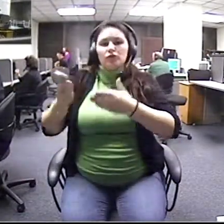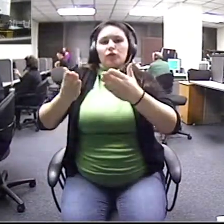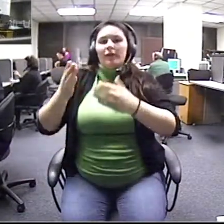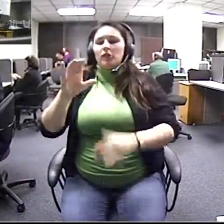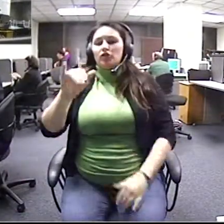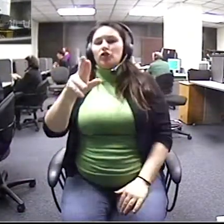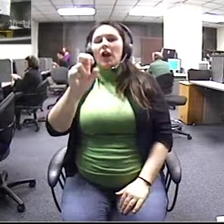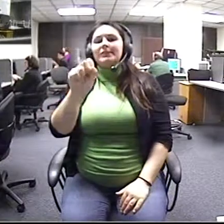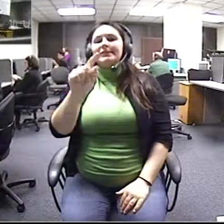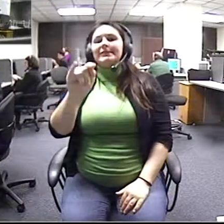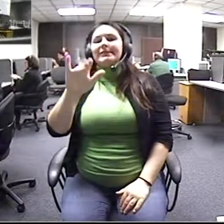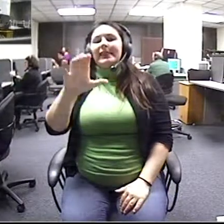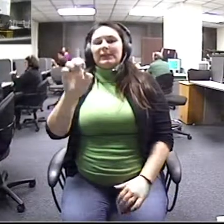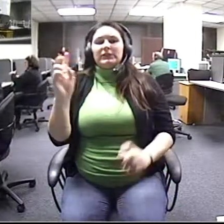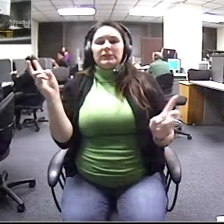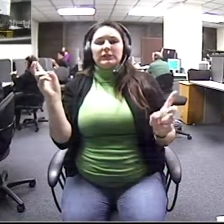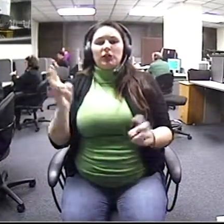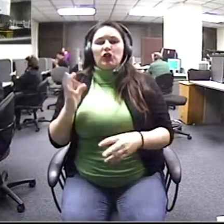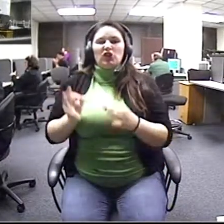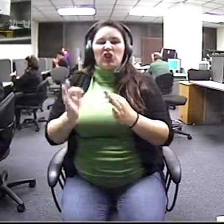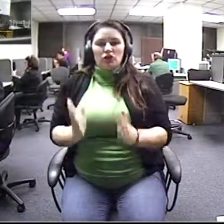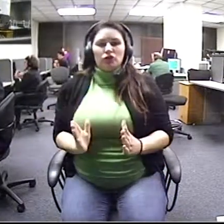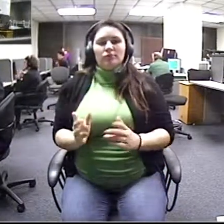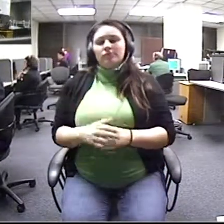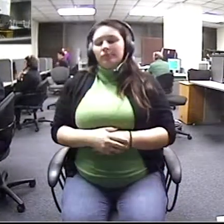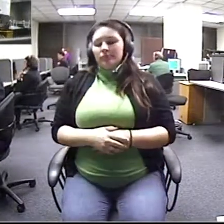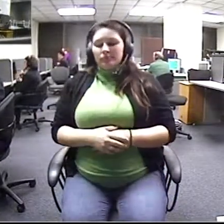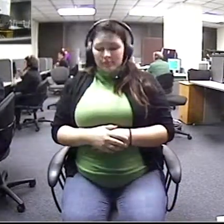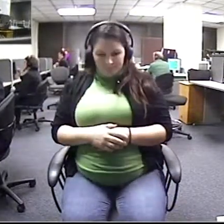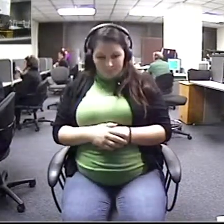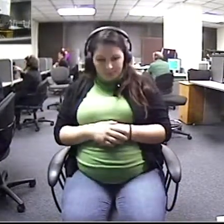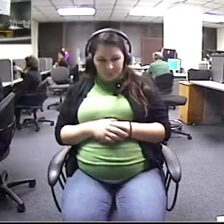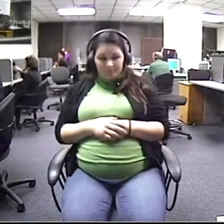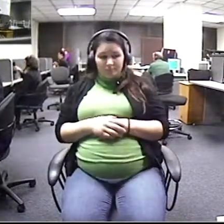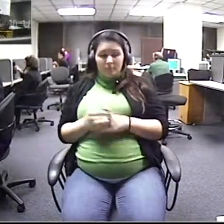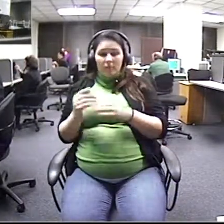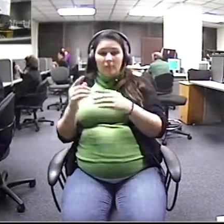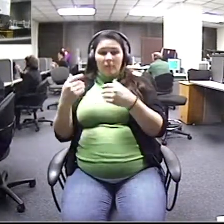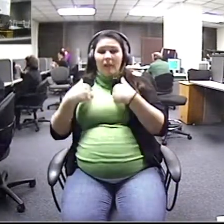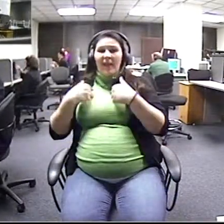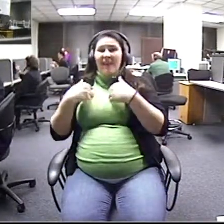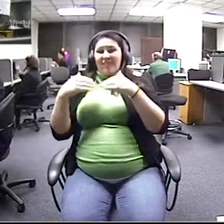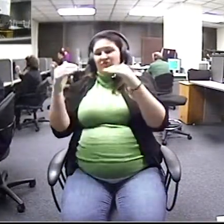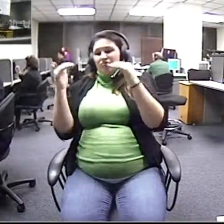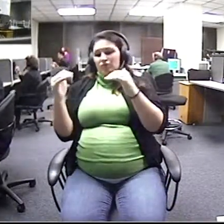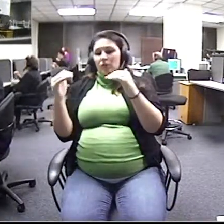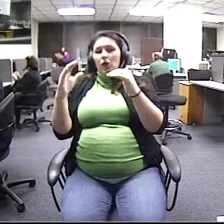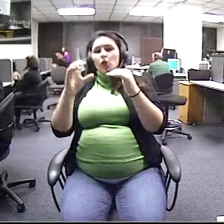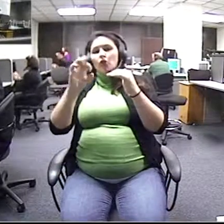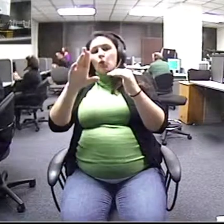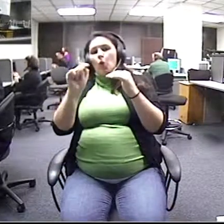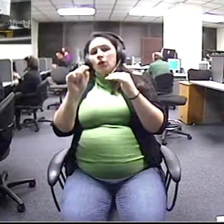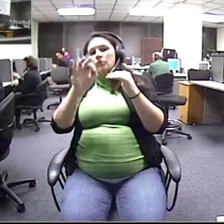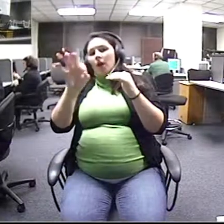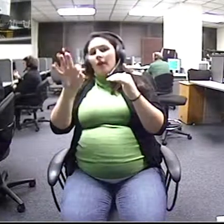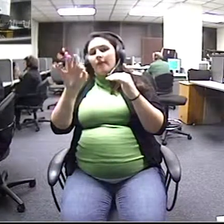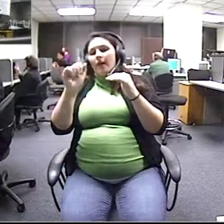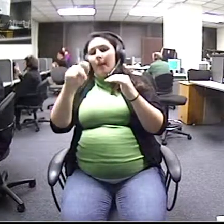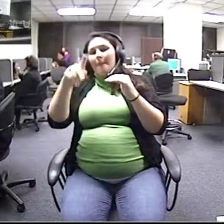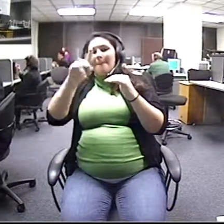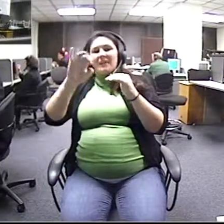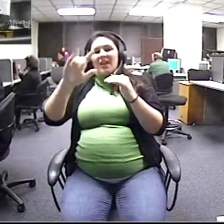lower courts consisting of Court of Appeals, which there are 13, district courts, which there